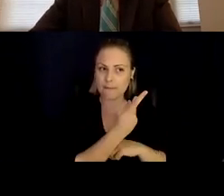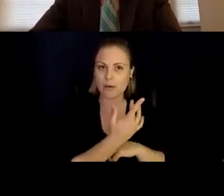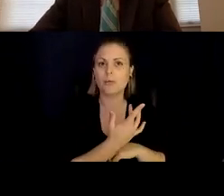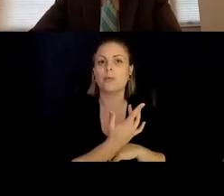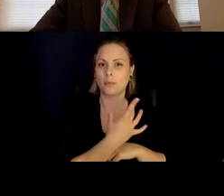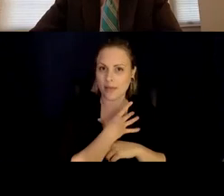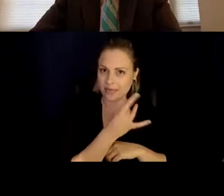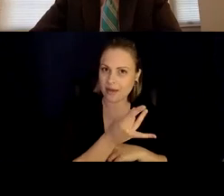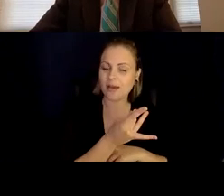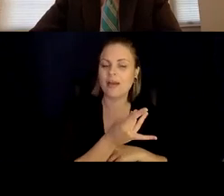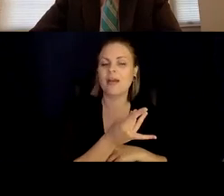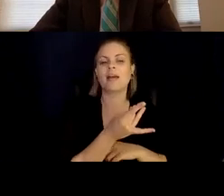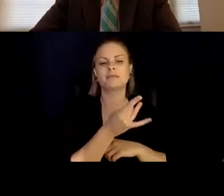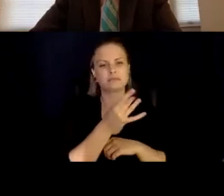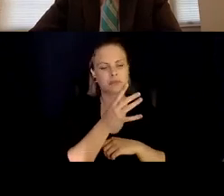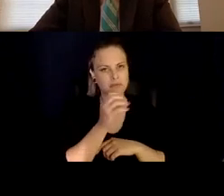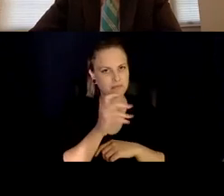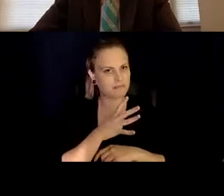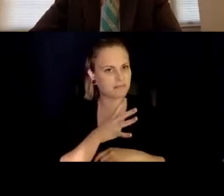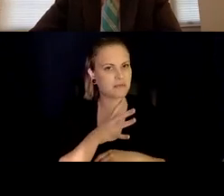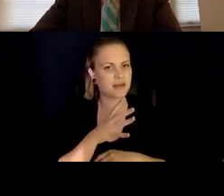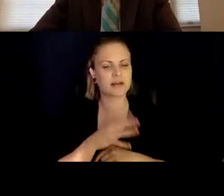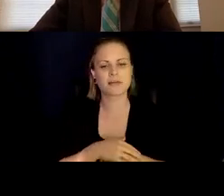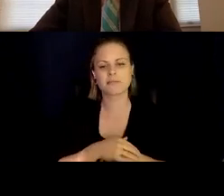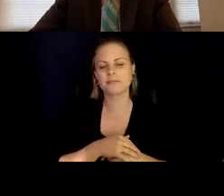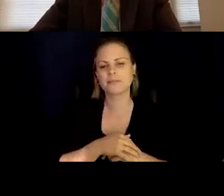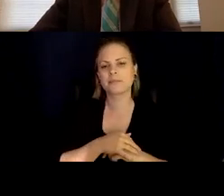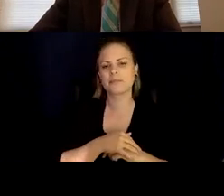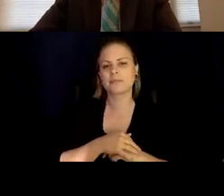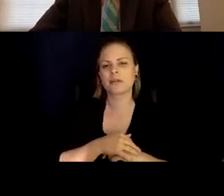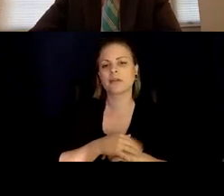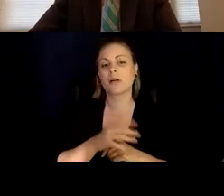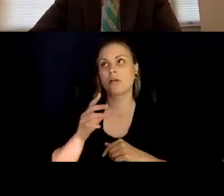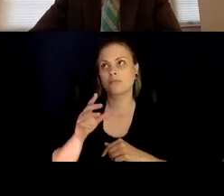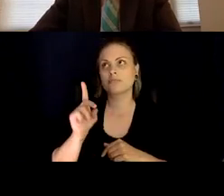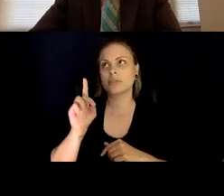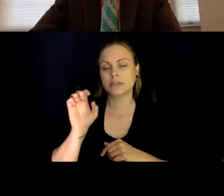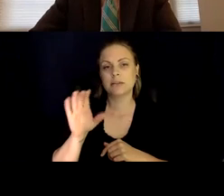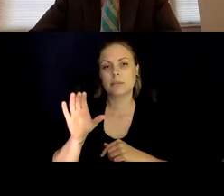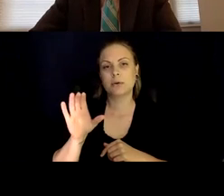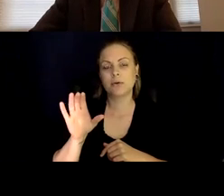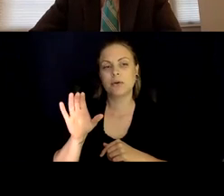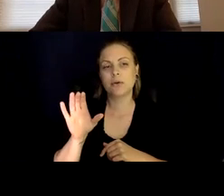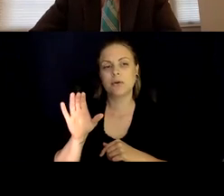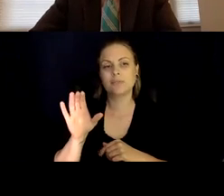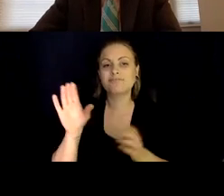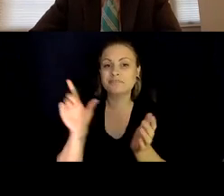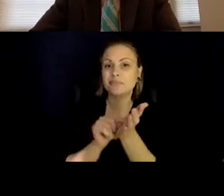And they said, okay, we're on the way. And by December, it was